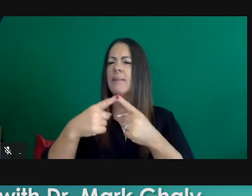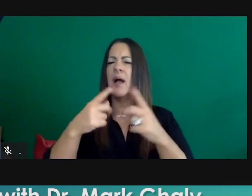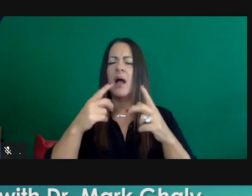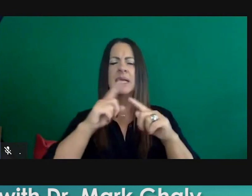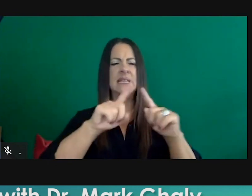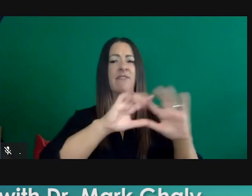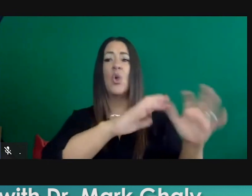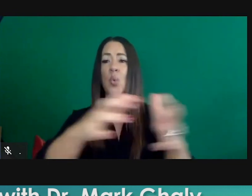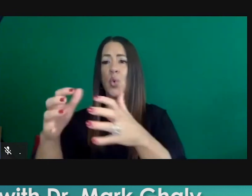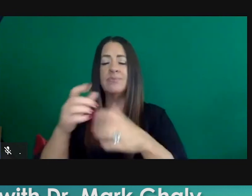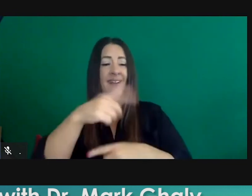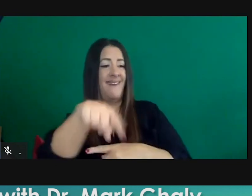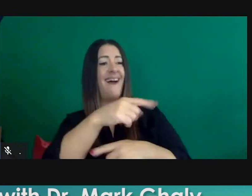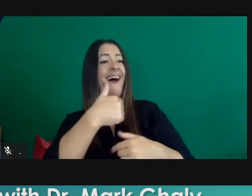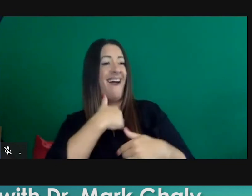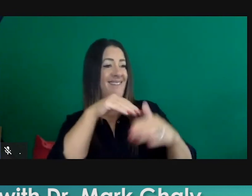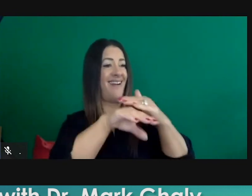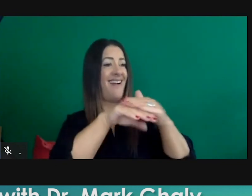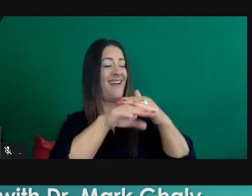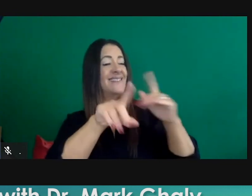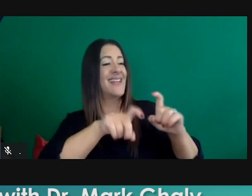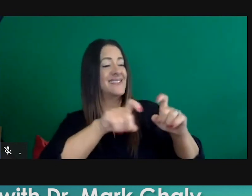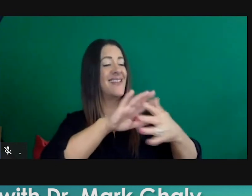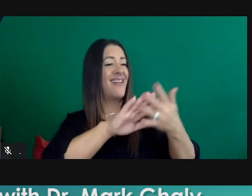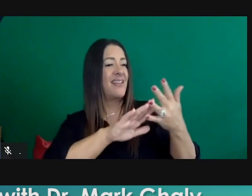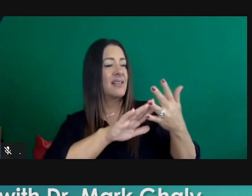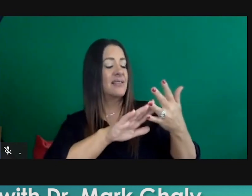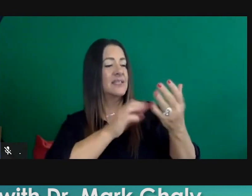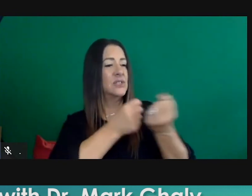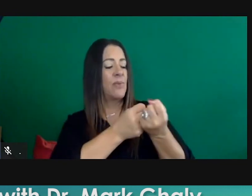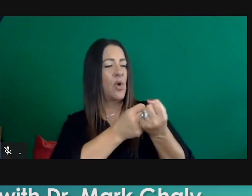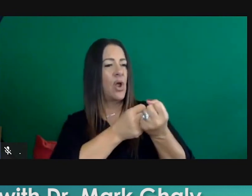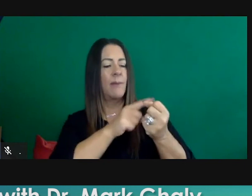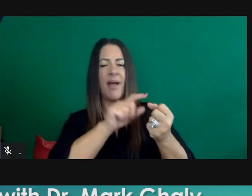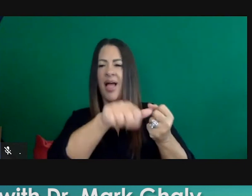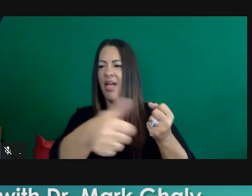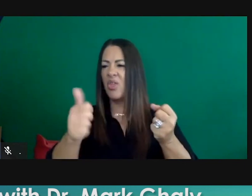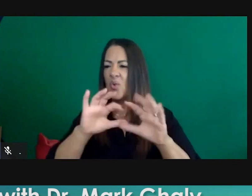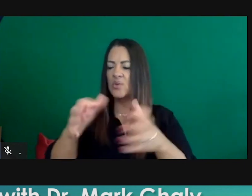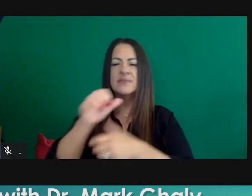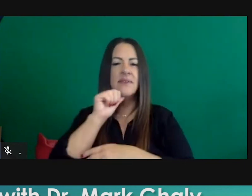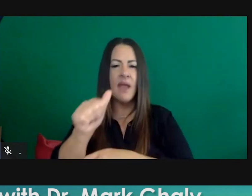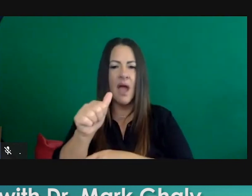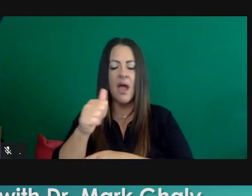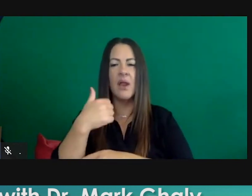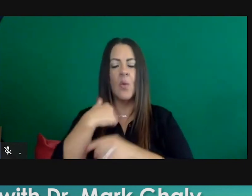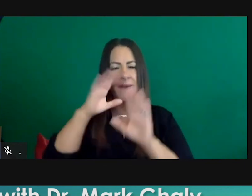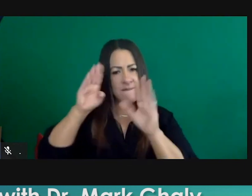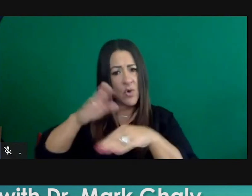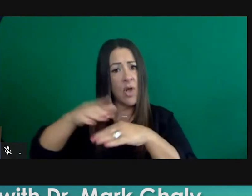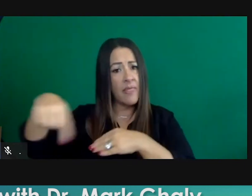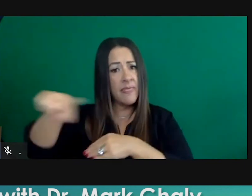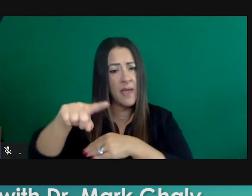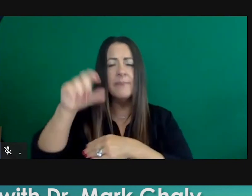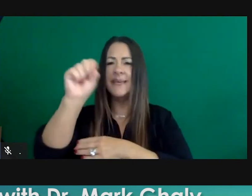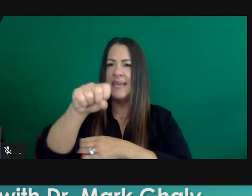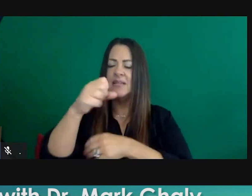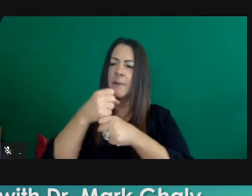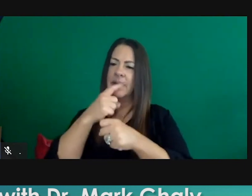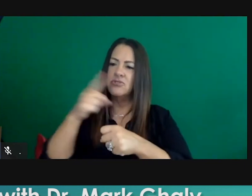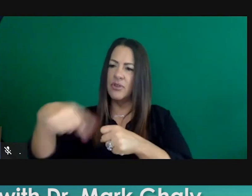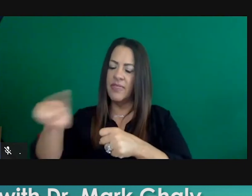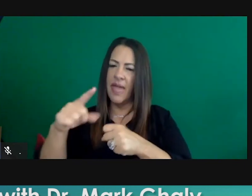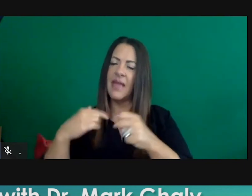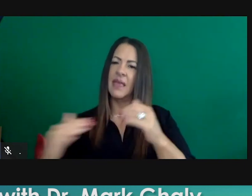measure, as it's implemented, will impact our tier assignments. I think there's been a lot of really rich conversation